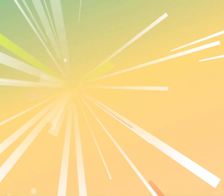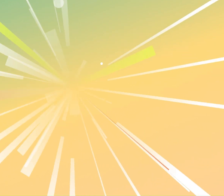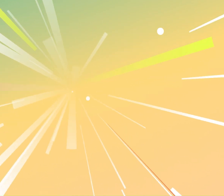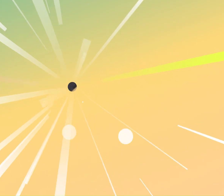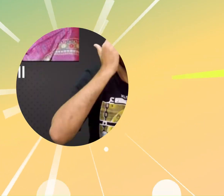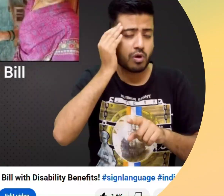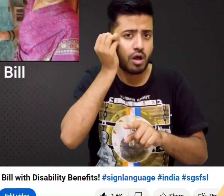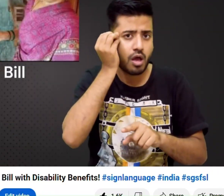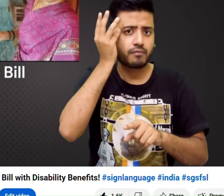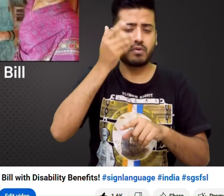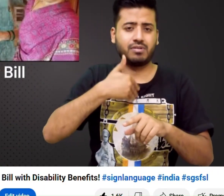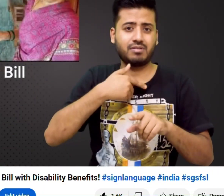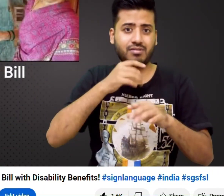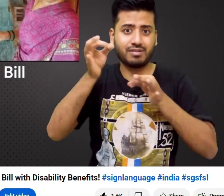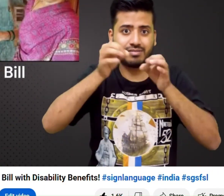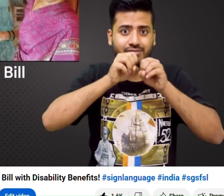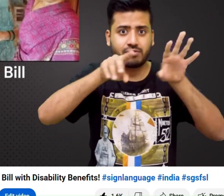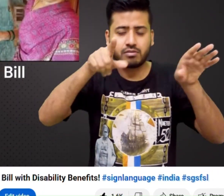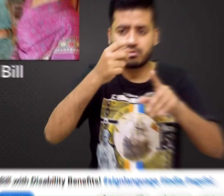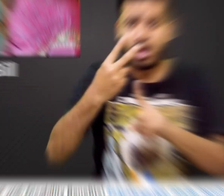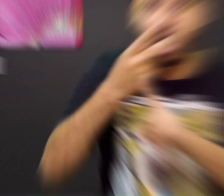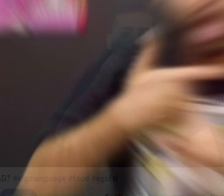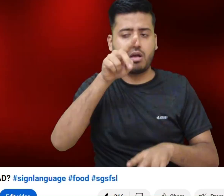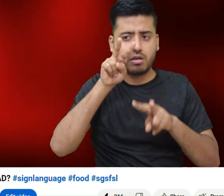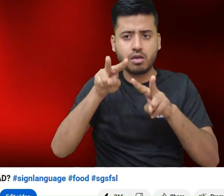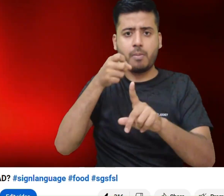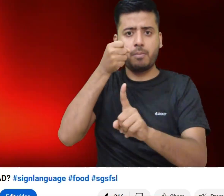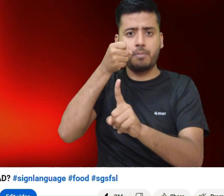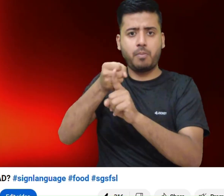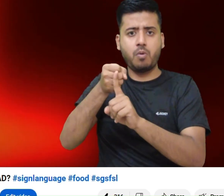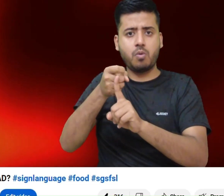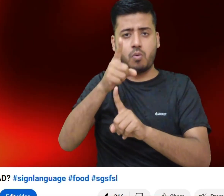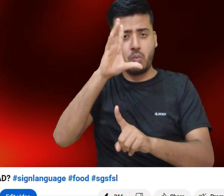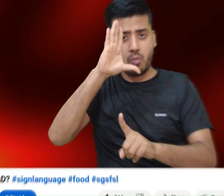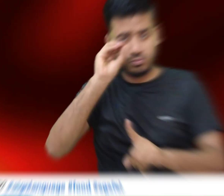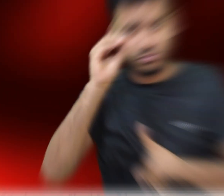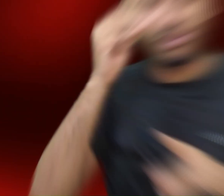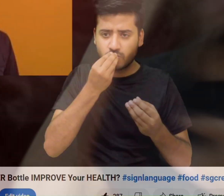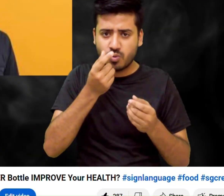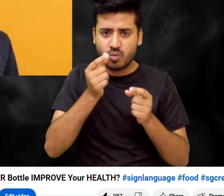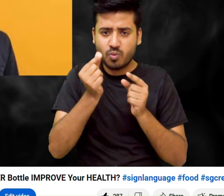aims to provide free metered electricity connections to poor, weakened immune function, and increase.